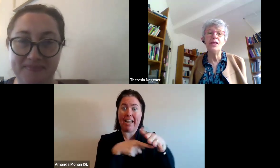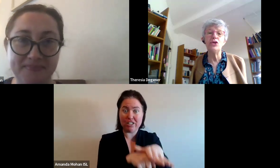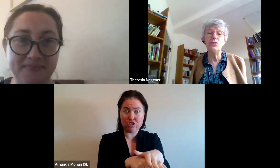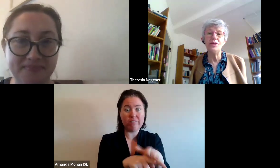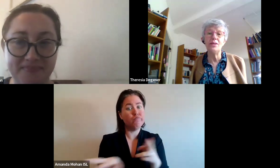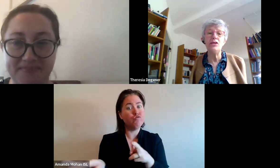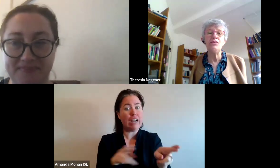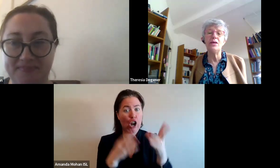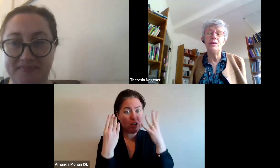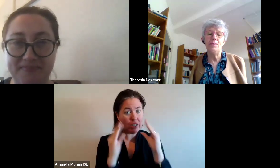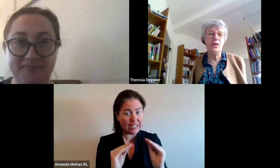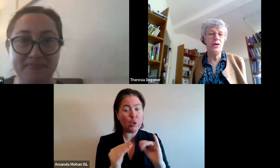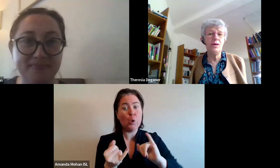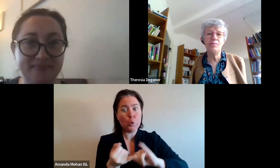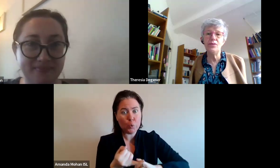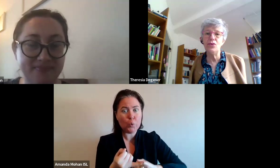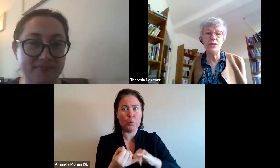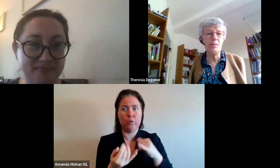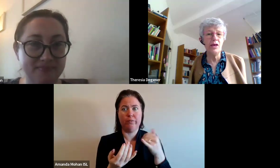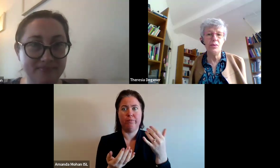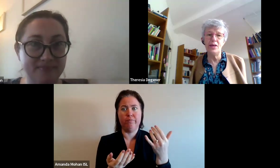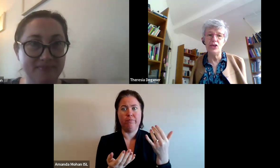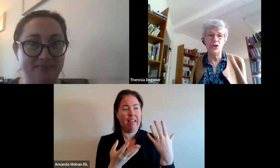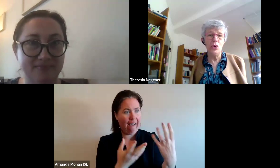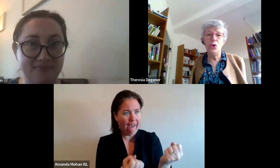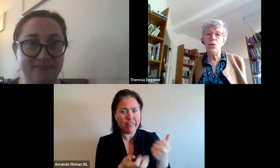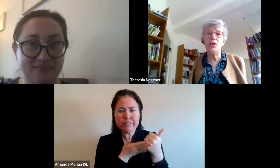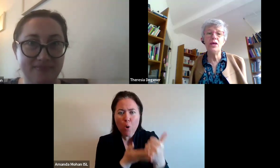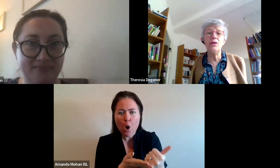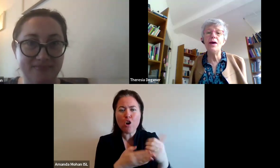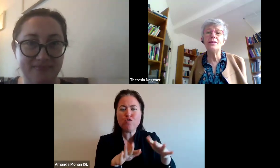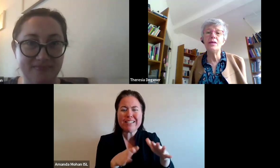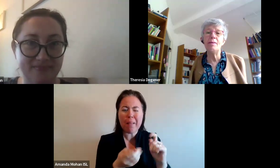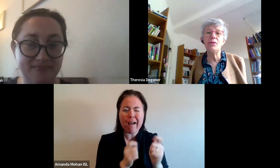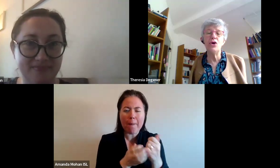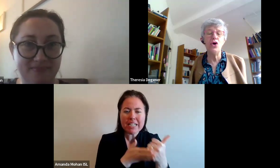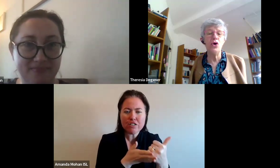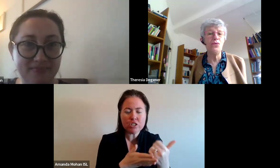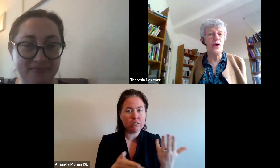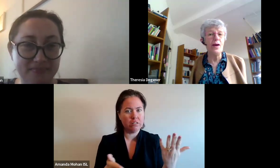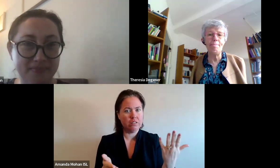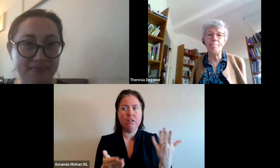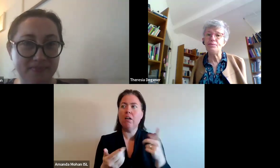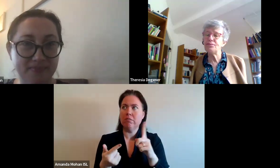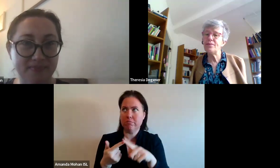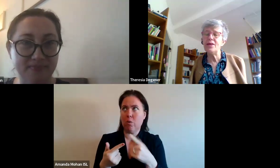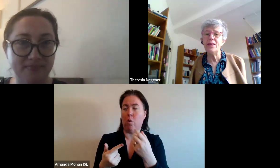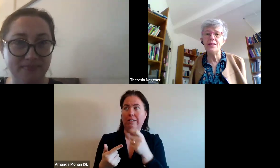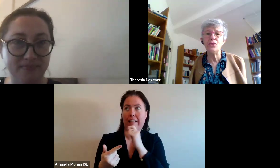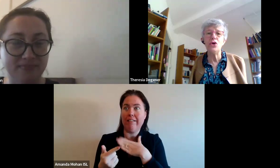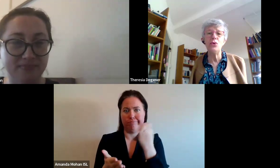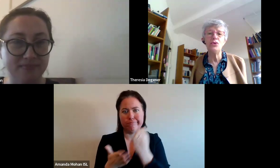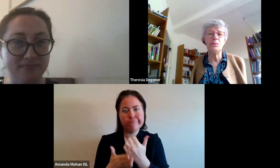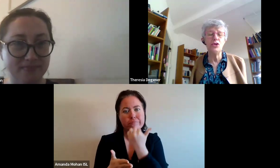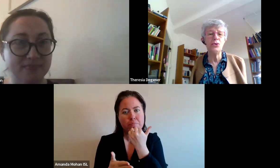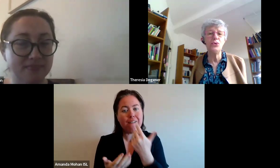regular education receiving reasonable accommodation, or give us the number of